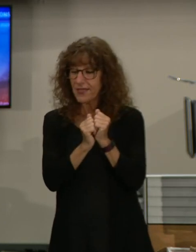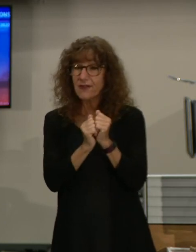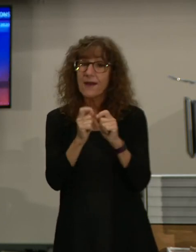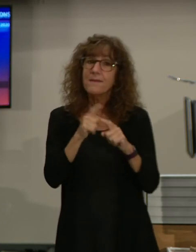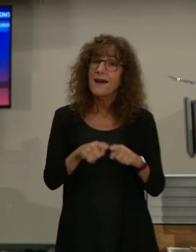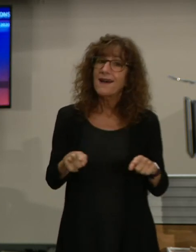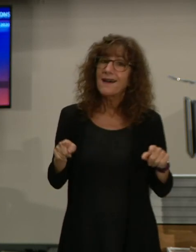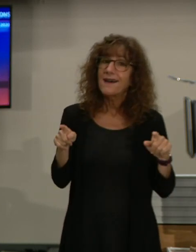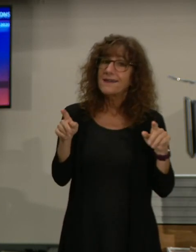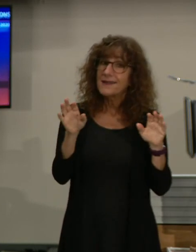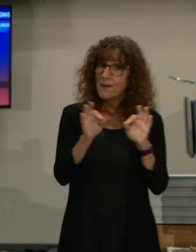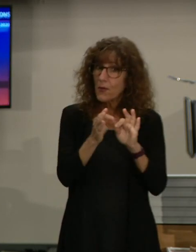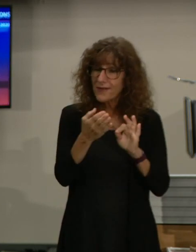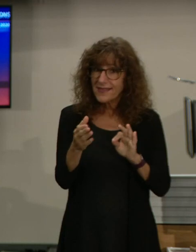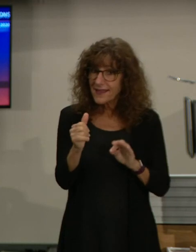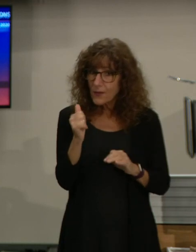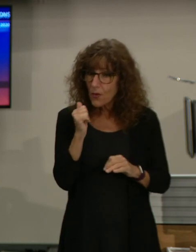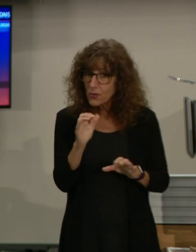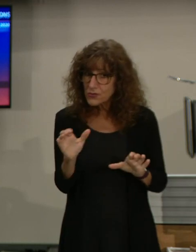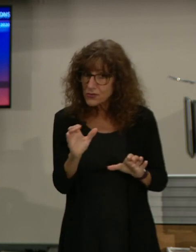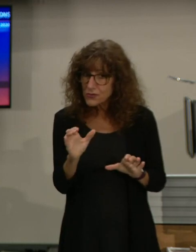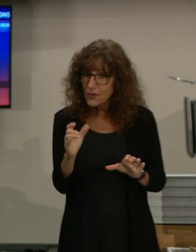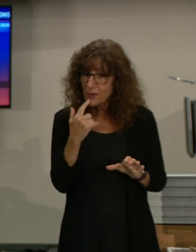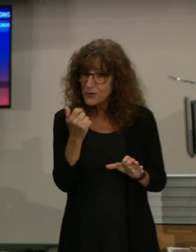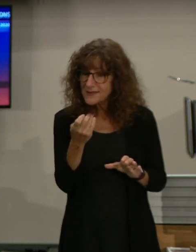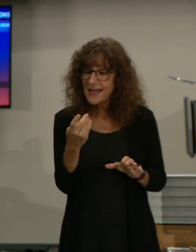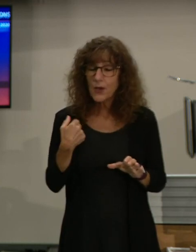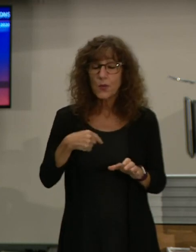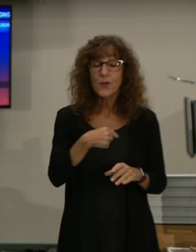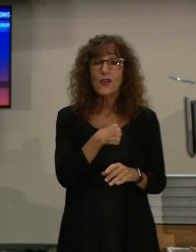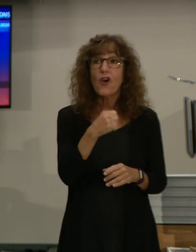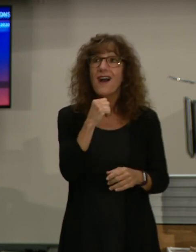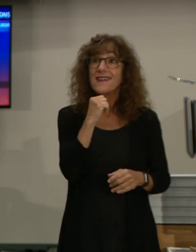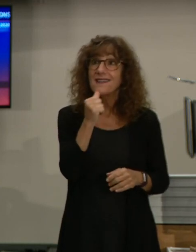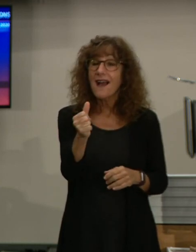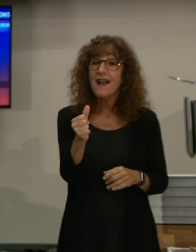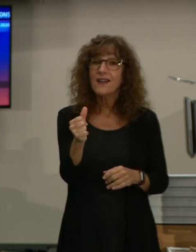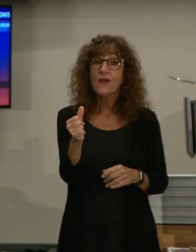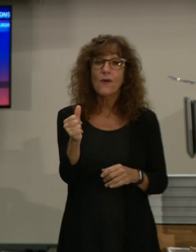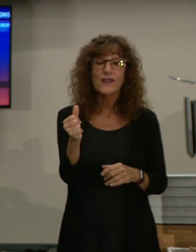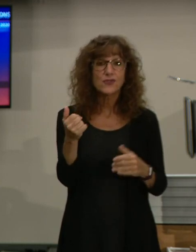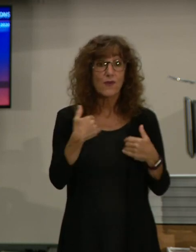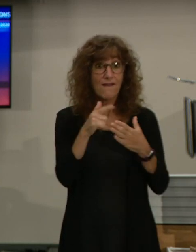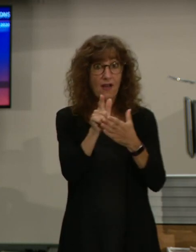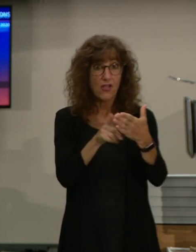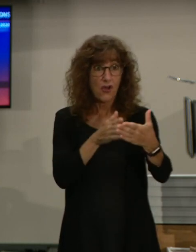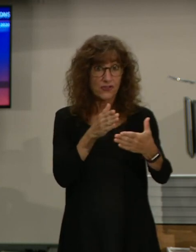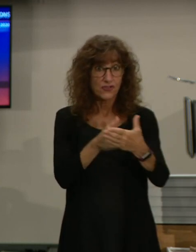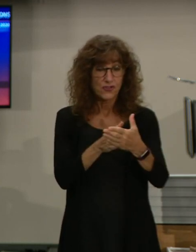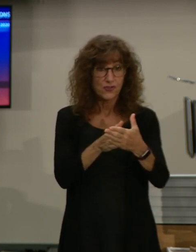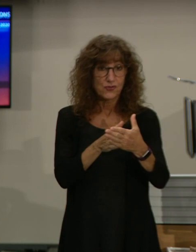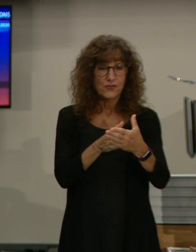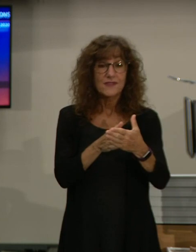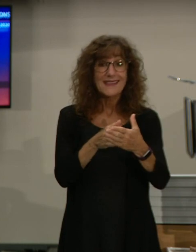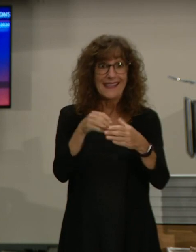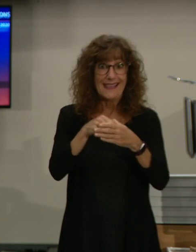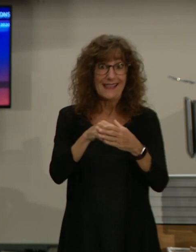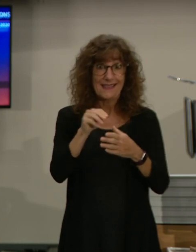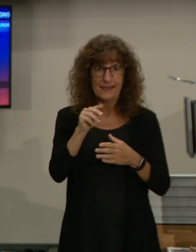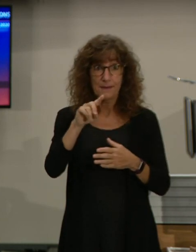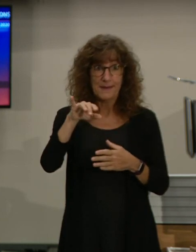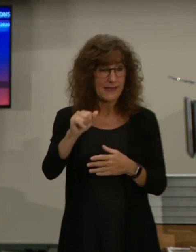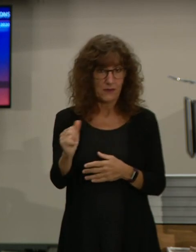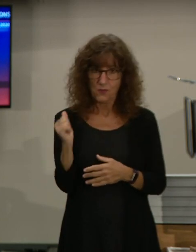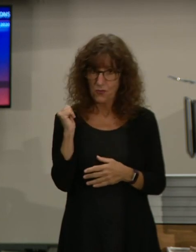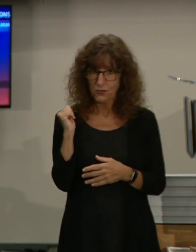thing that we are not going to do, I want to just say a couple of things. We are not going to litigate a lawsuit in the media. We're not going to do